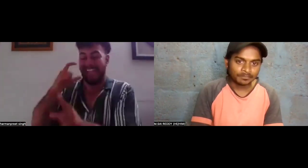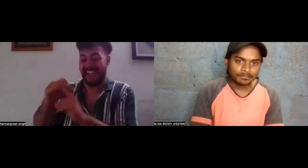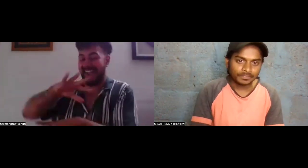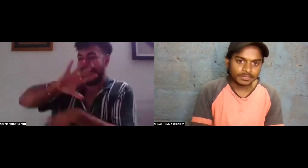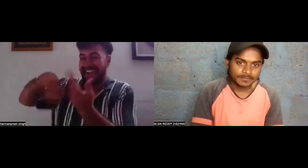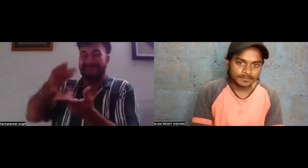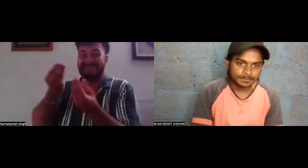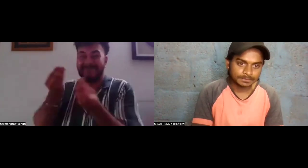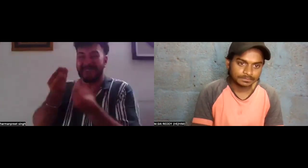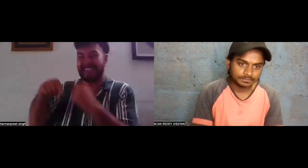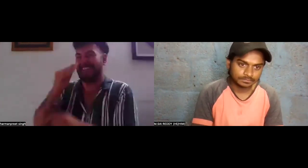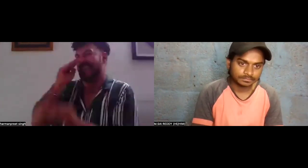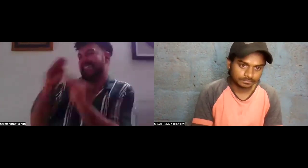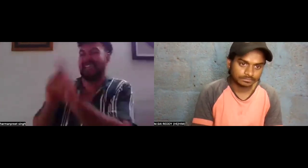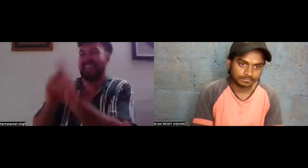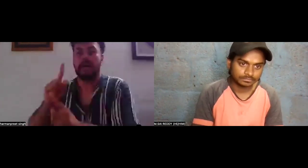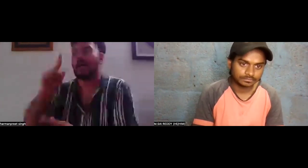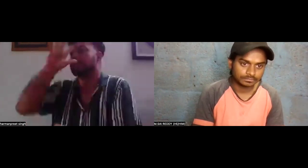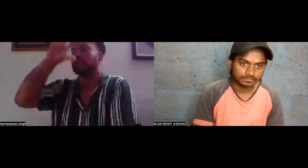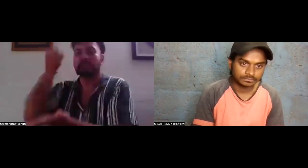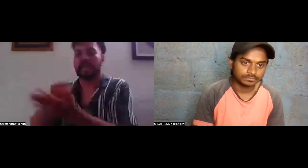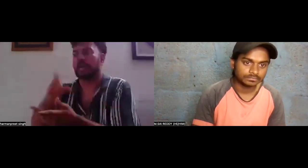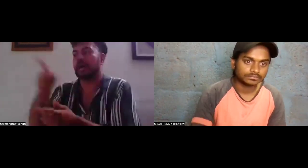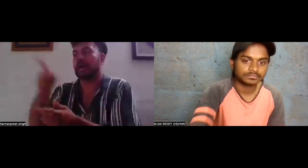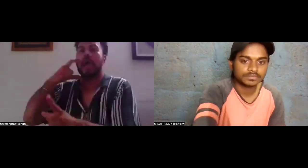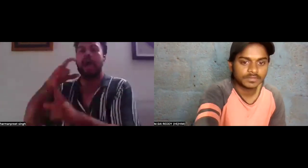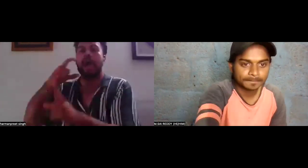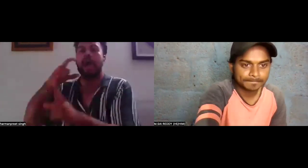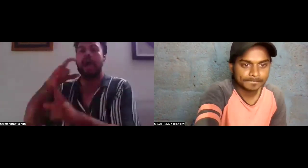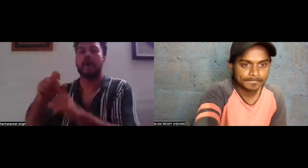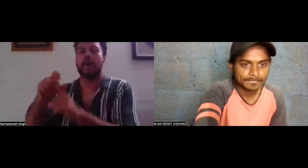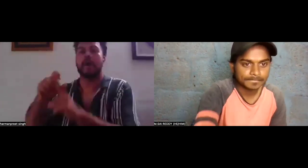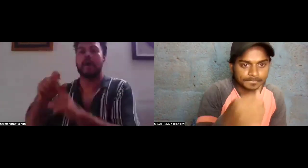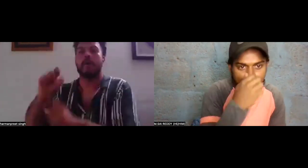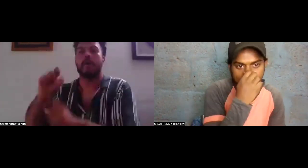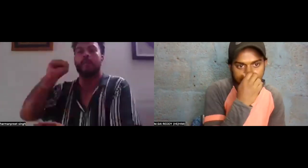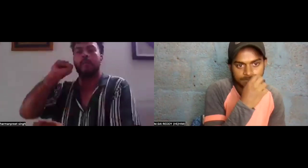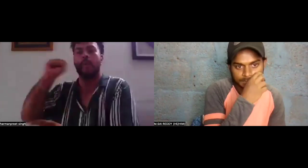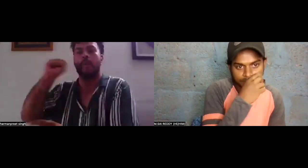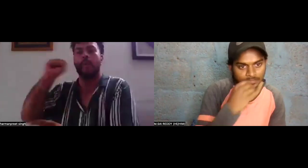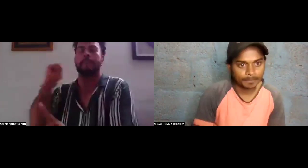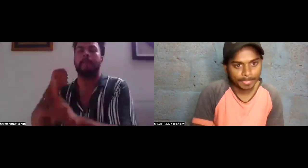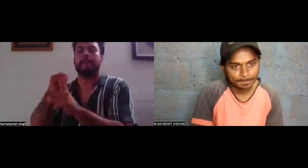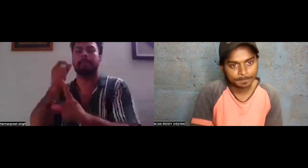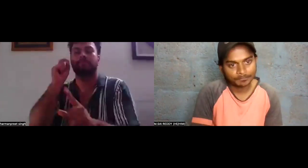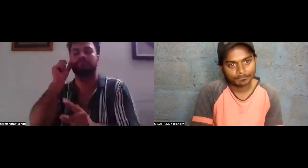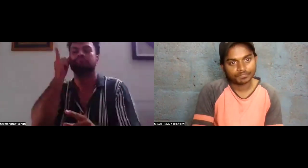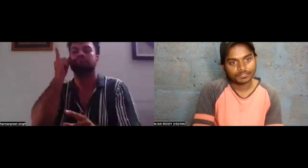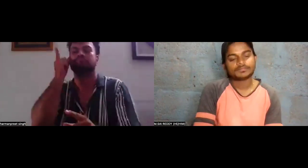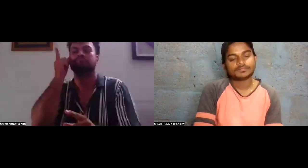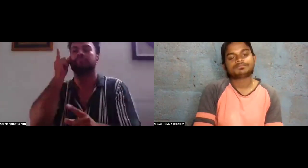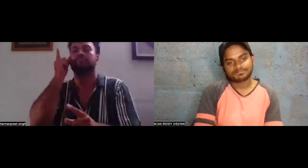have gone through, right? And also the other people, they can also understand that they shouldn't mock other people, rather they